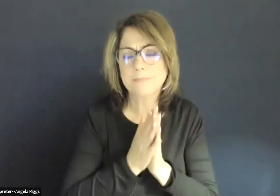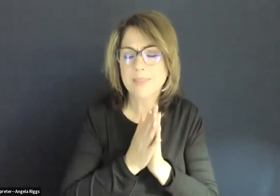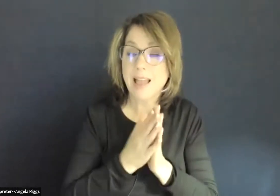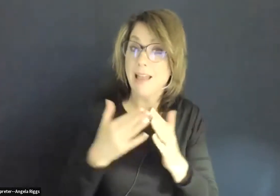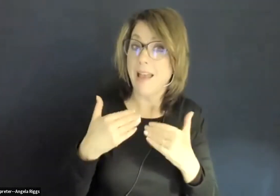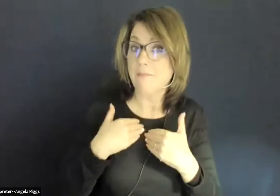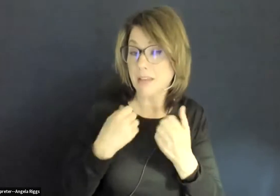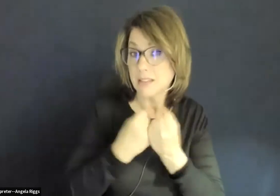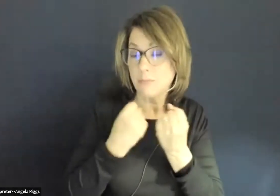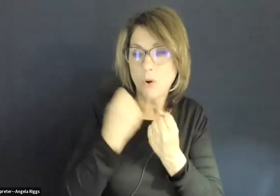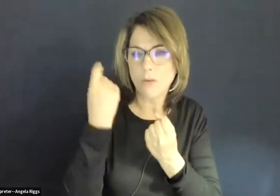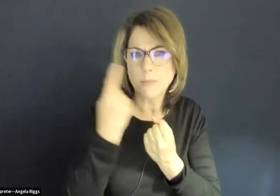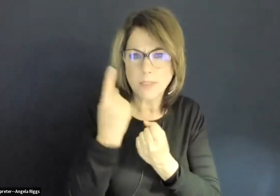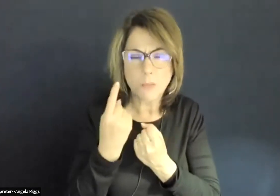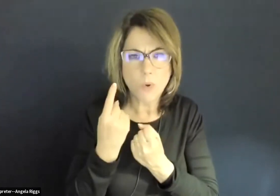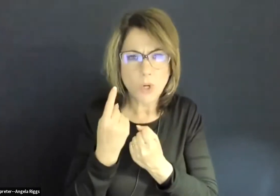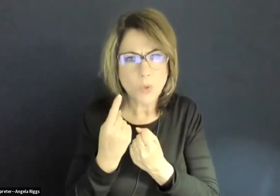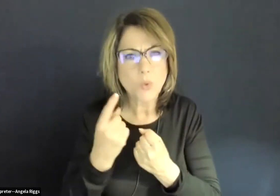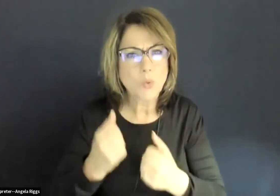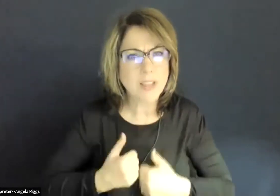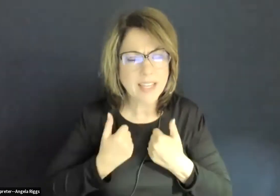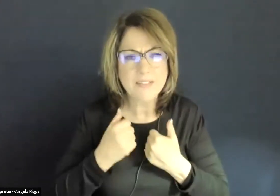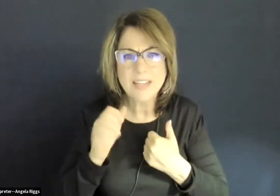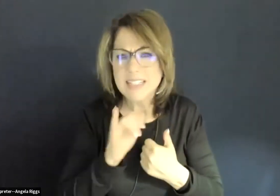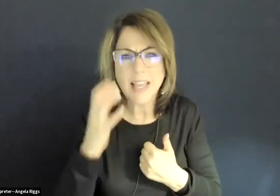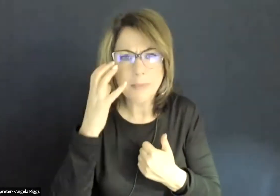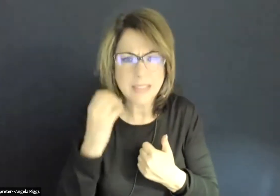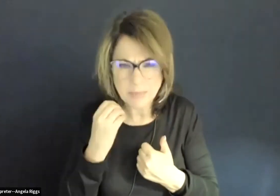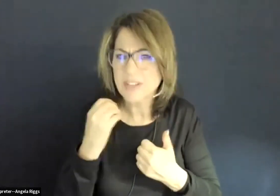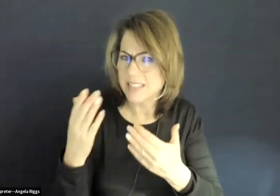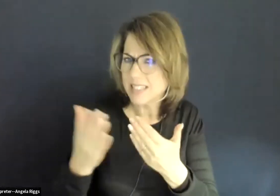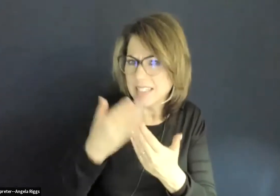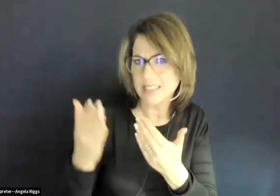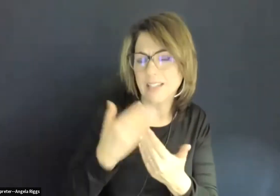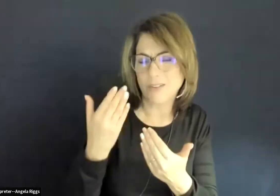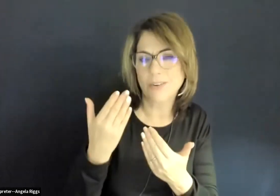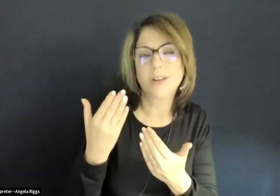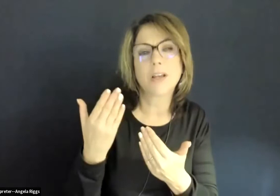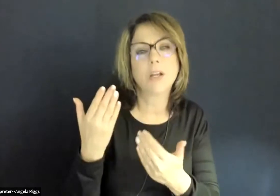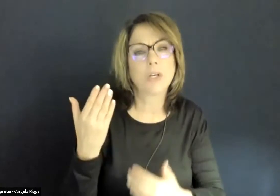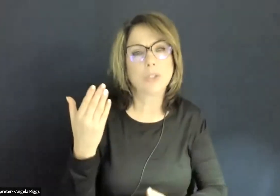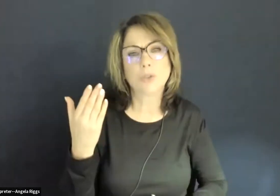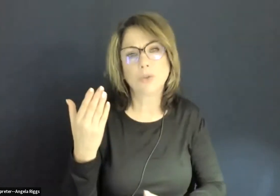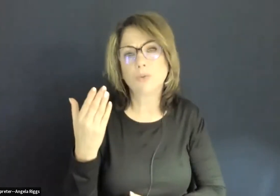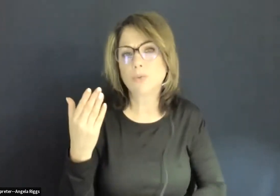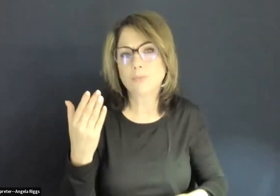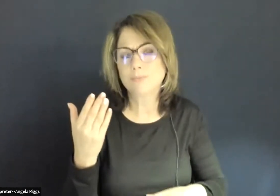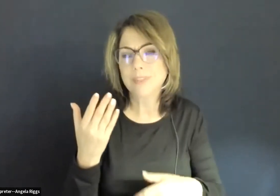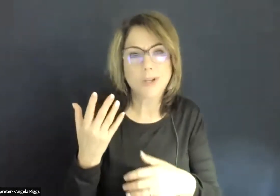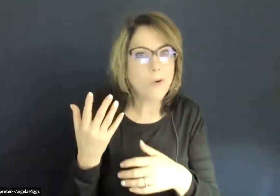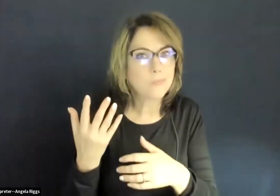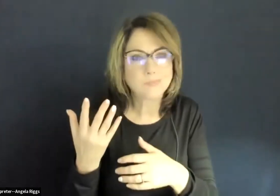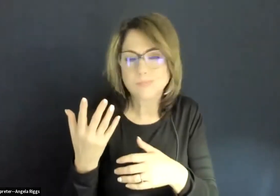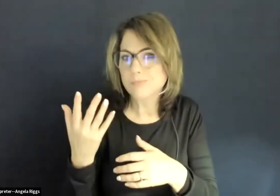support from someone who's lived the same experience as you. It's a lot easier to give someone advice on